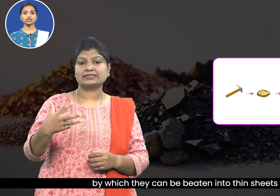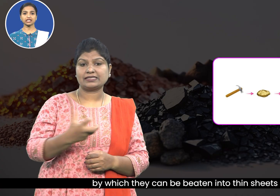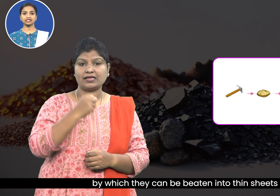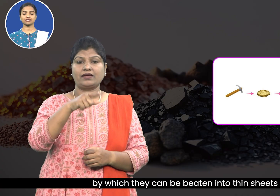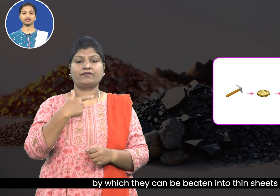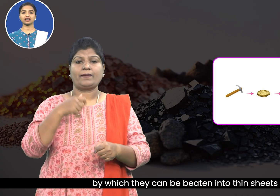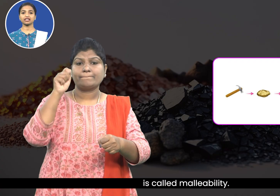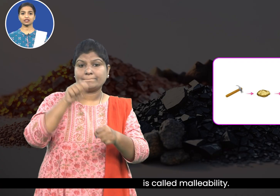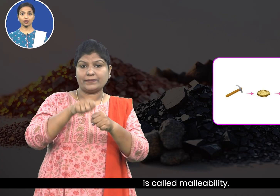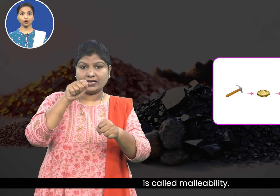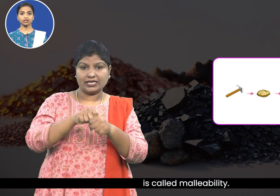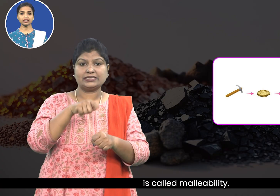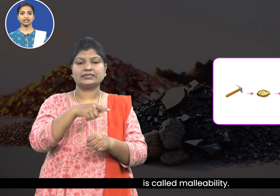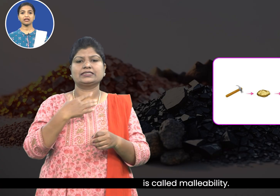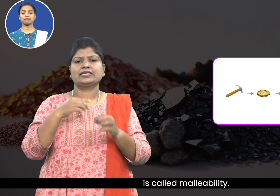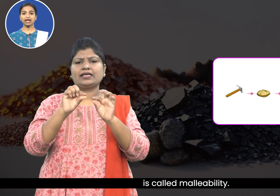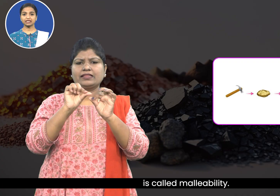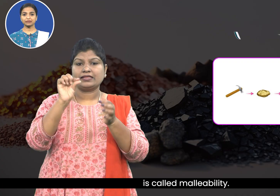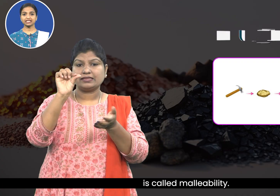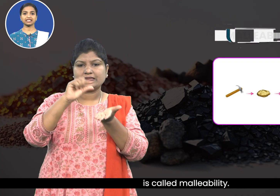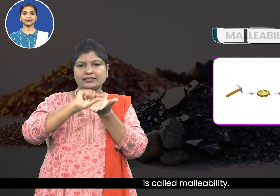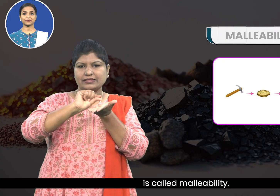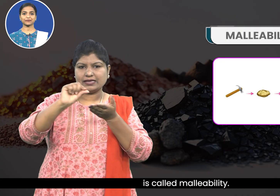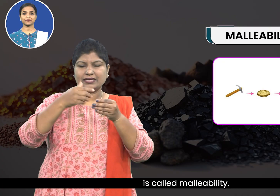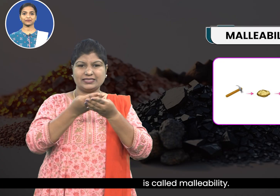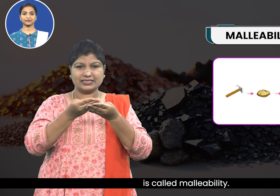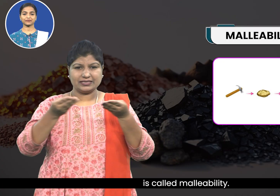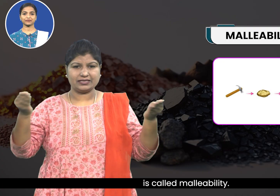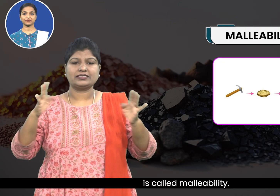thin sheets is called malleability.